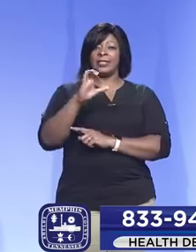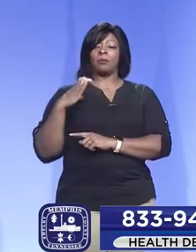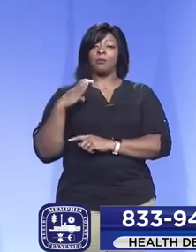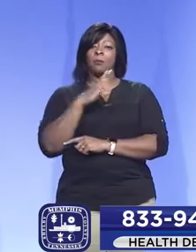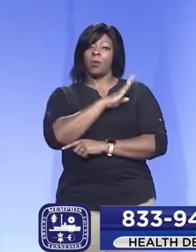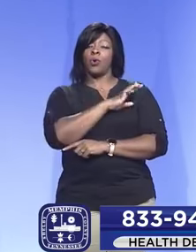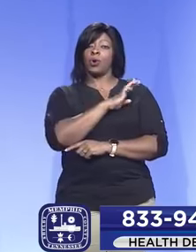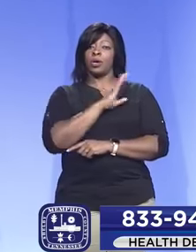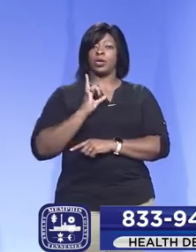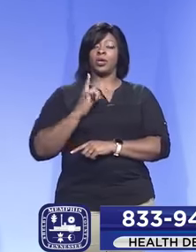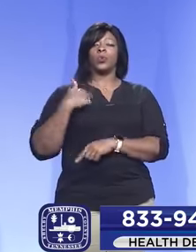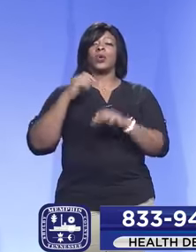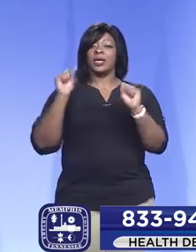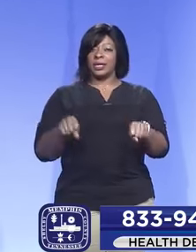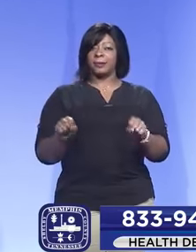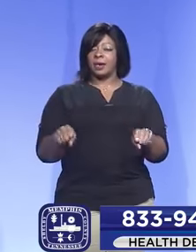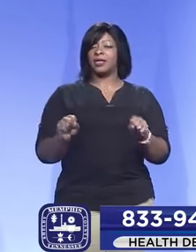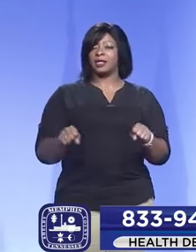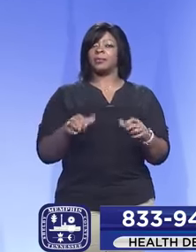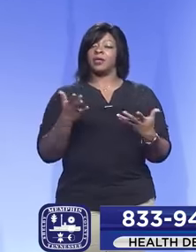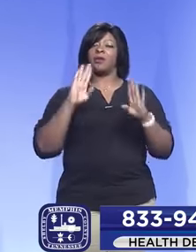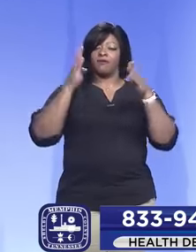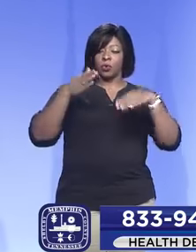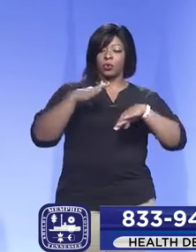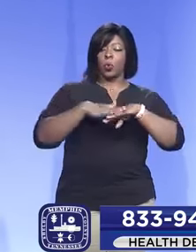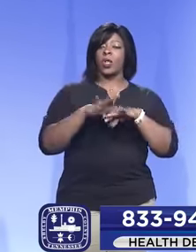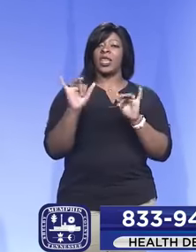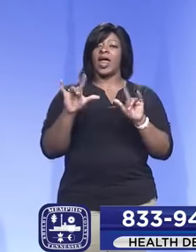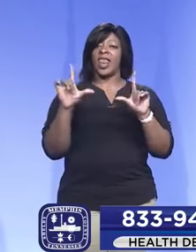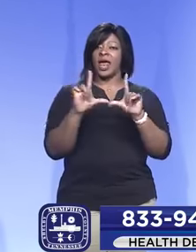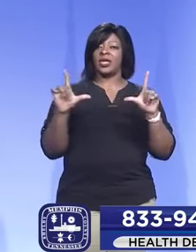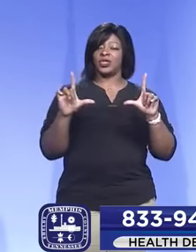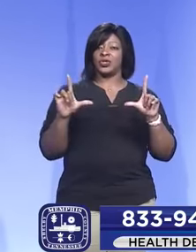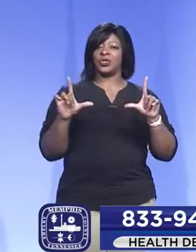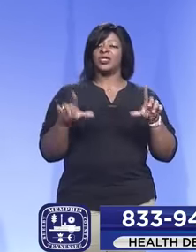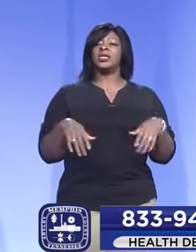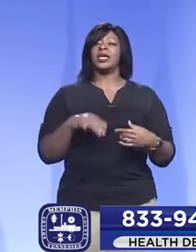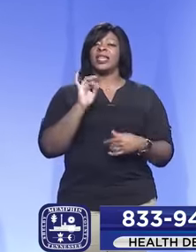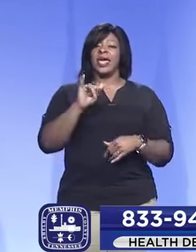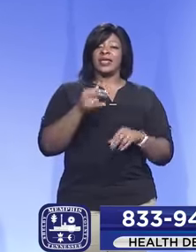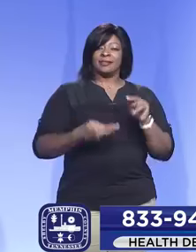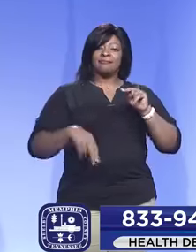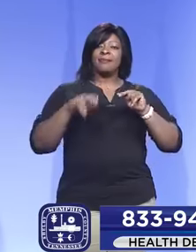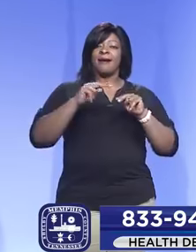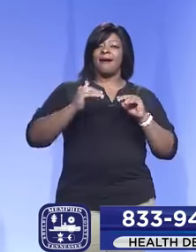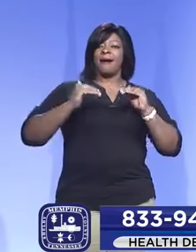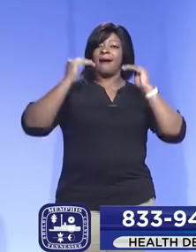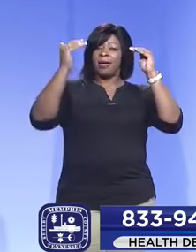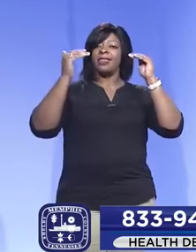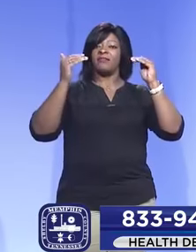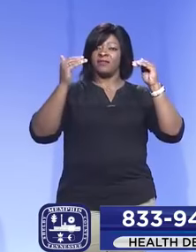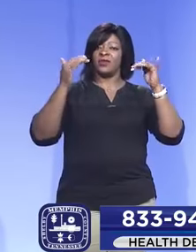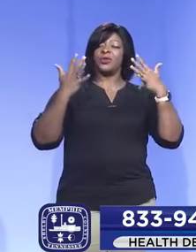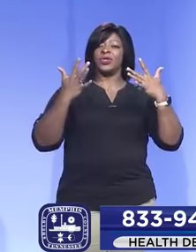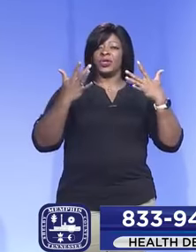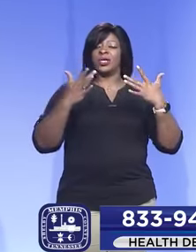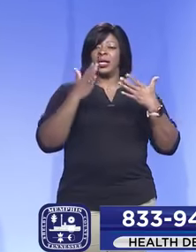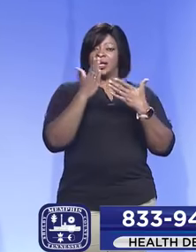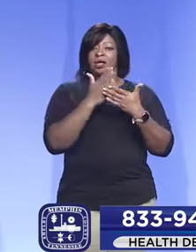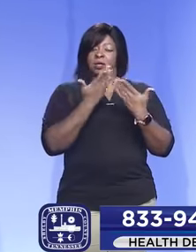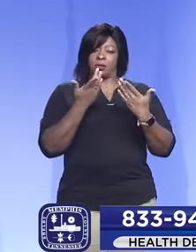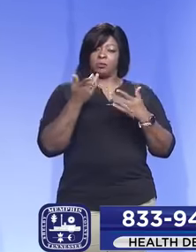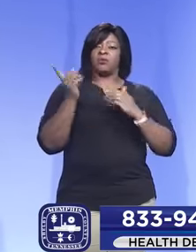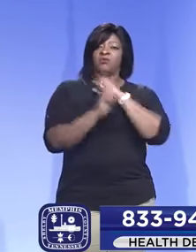board. We're able to potentially focus on licensure, which is obviously a higher level infraction than